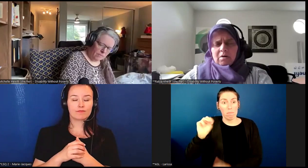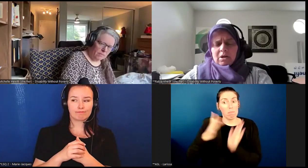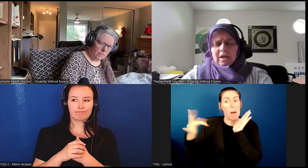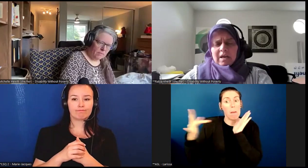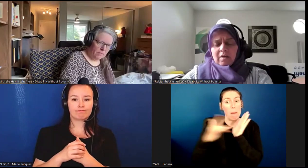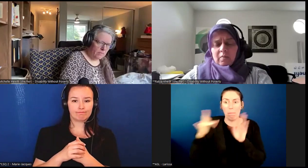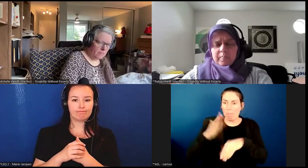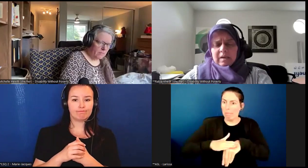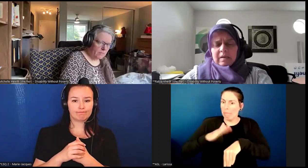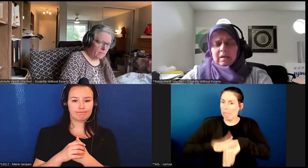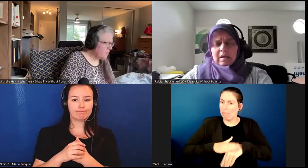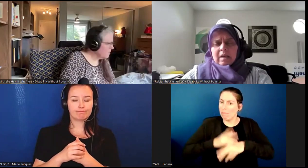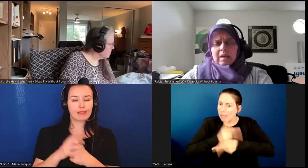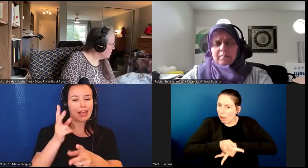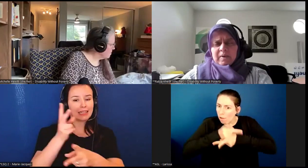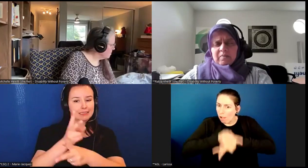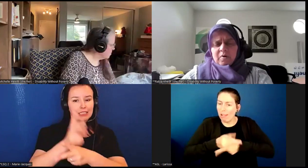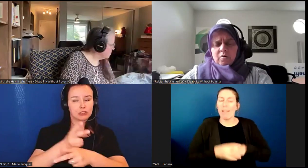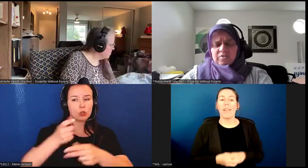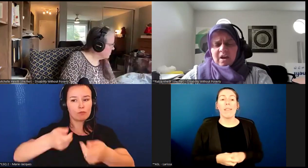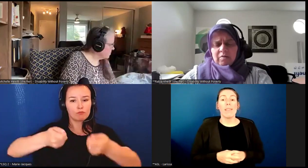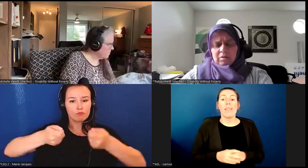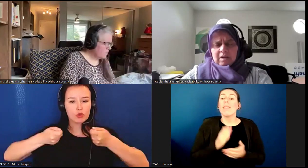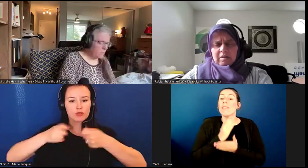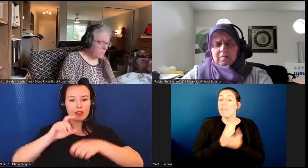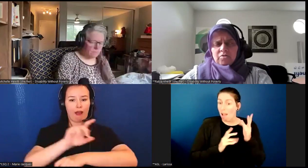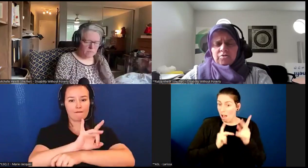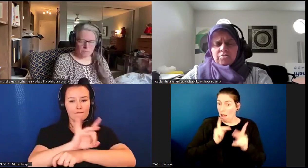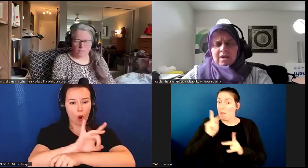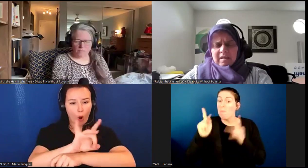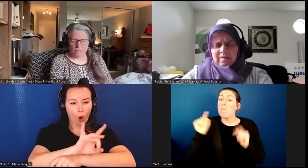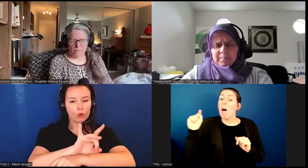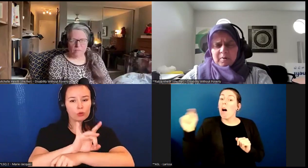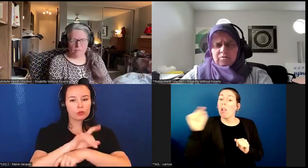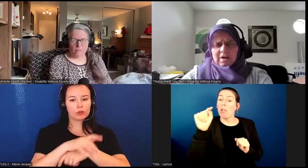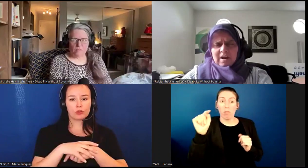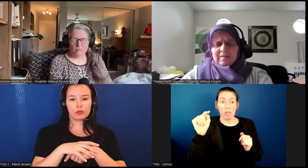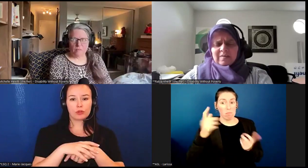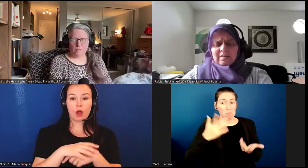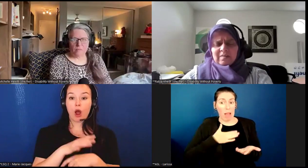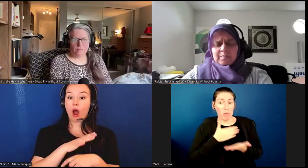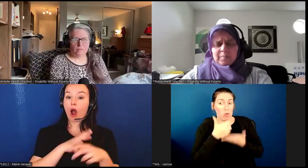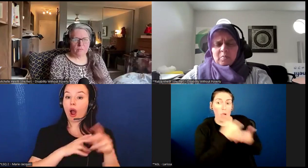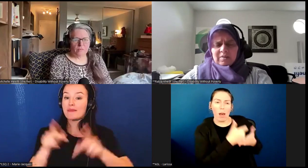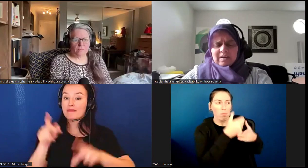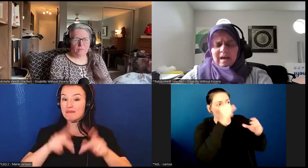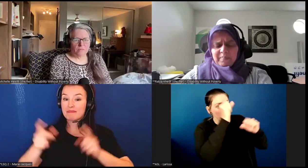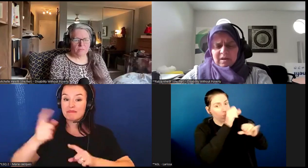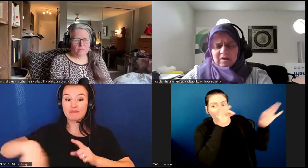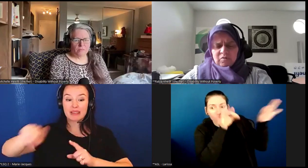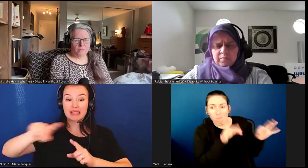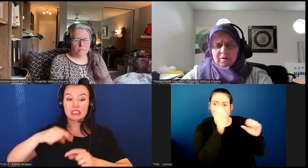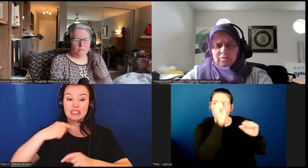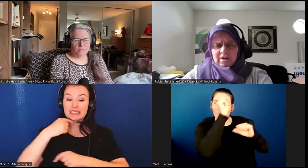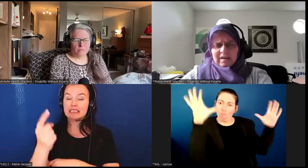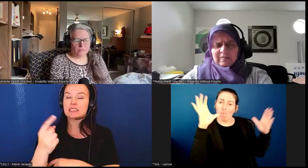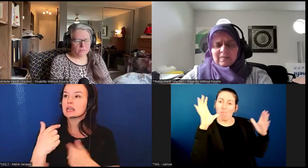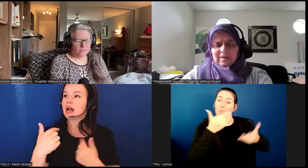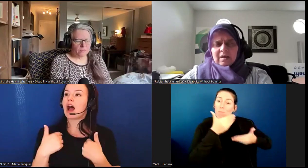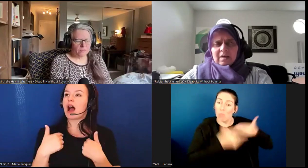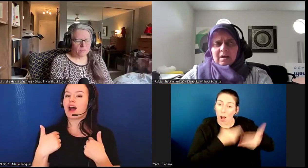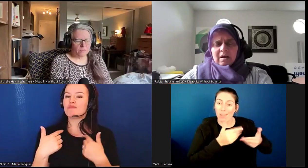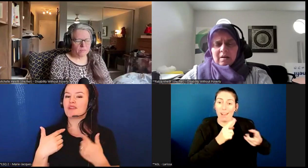working on helping folks out there understand the process and support the application